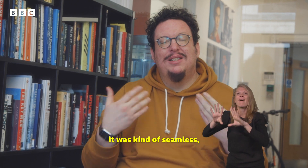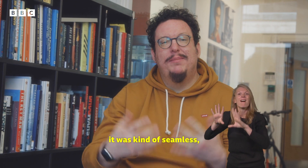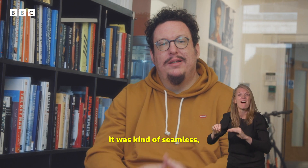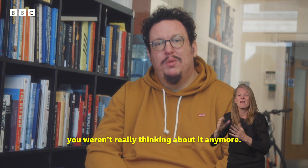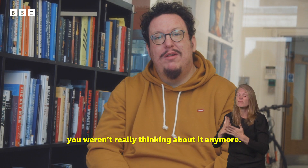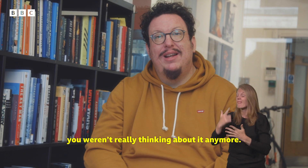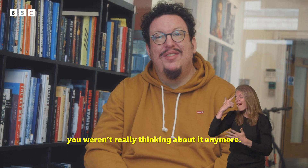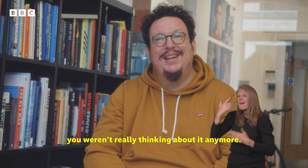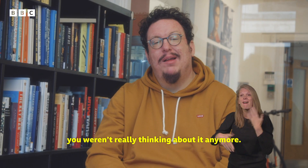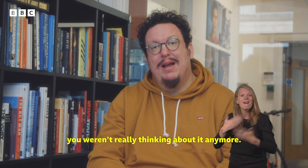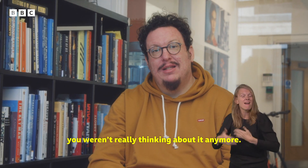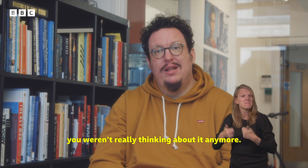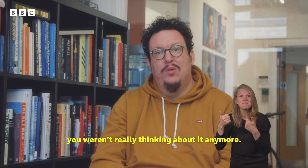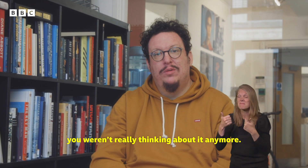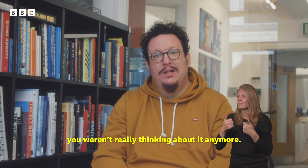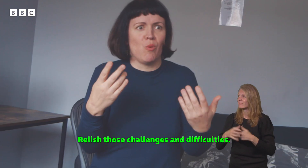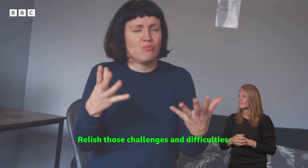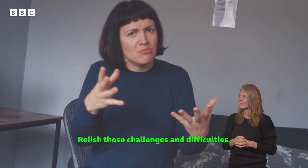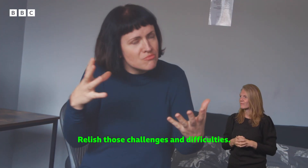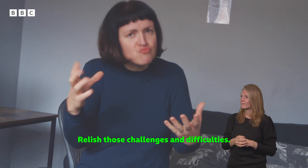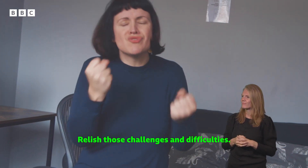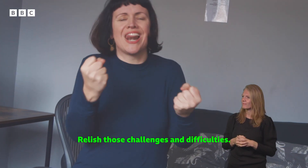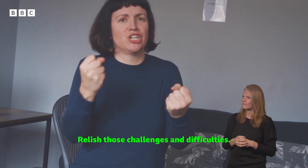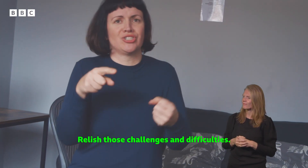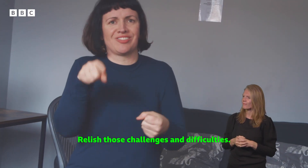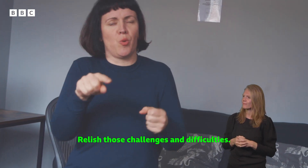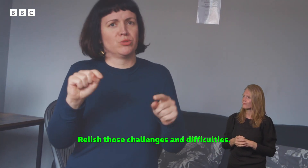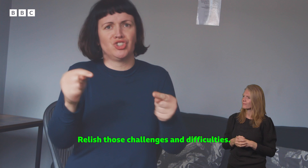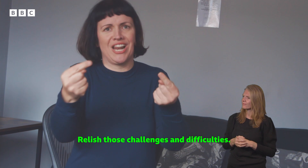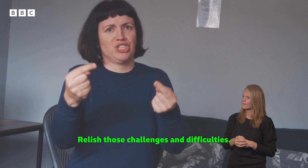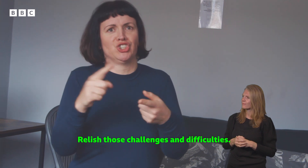kind of seamless. We weren't really thinking about it anymore.